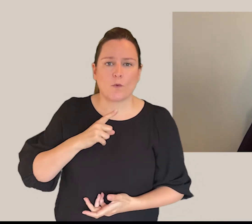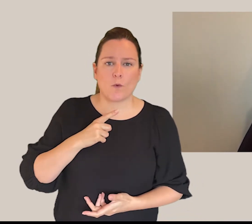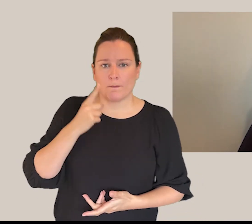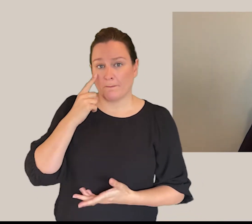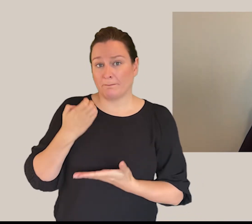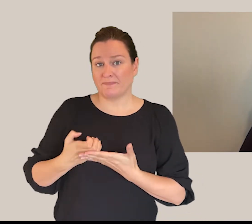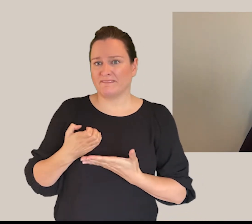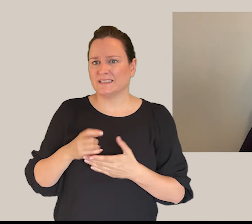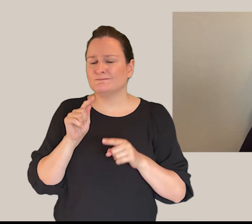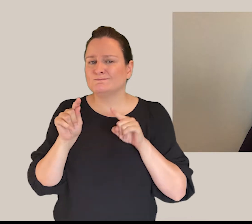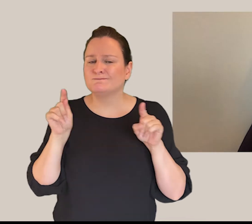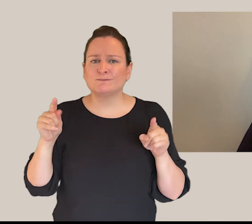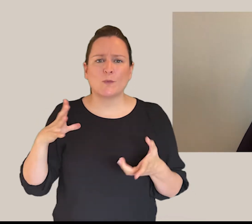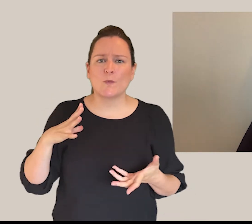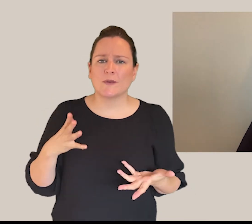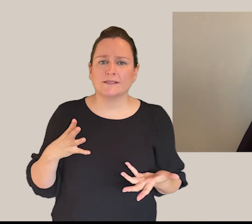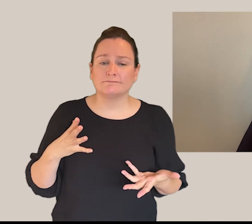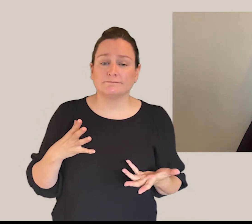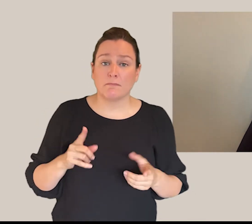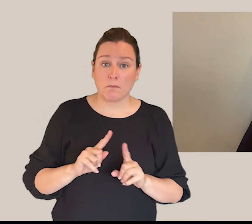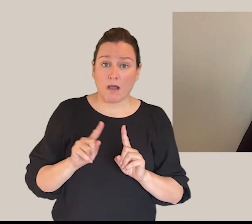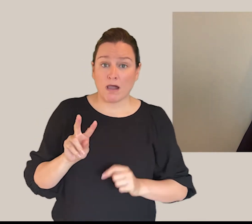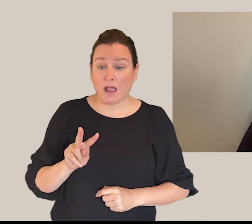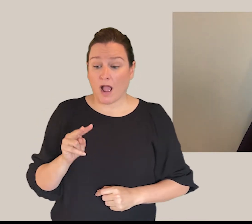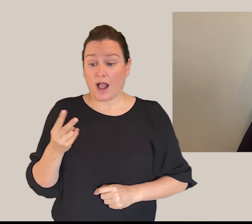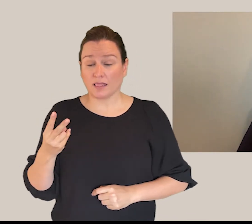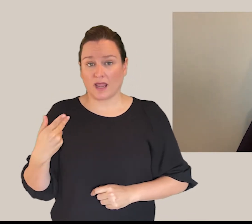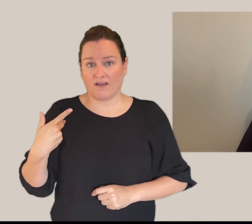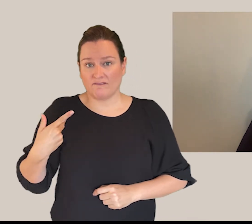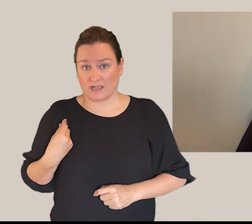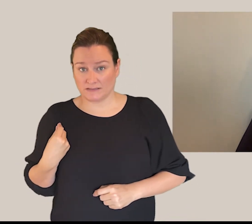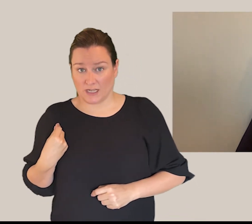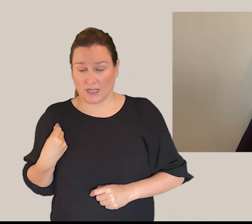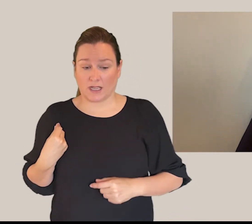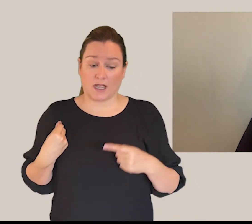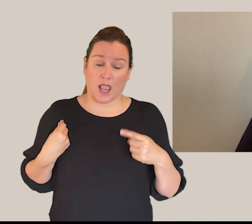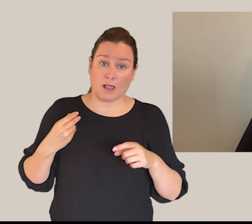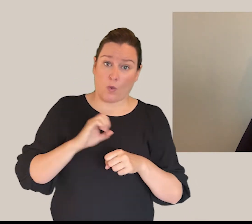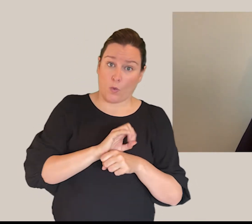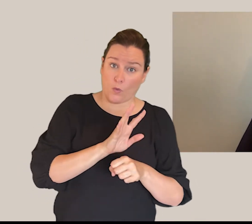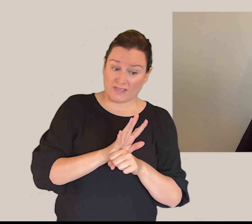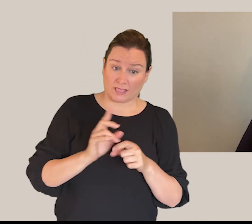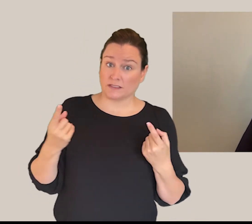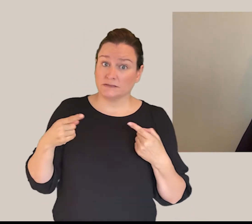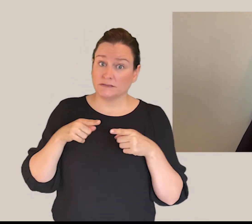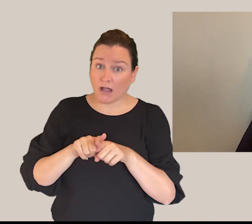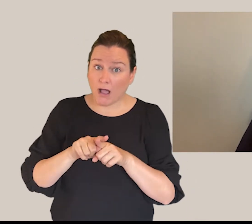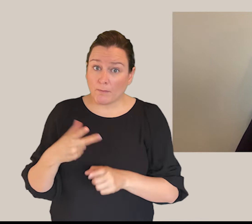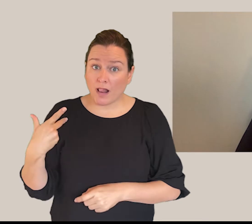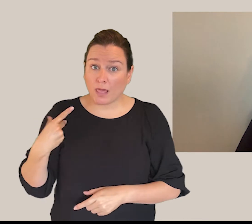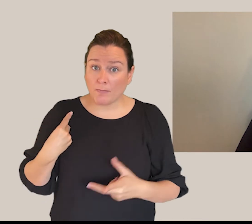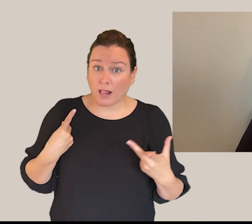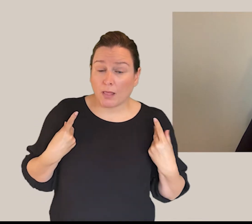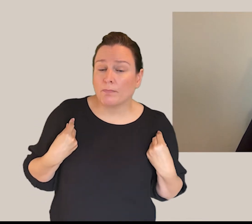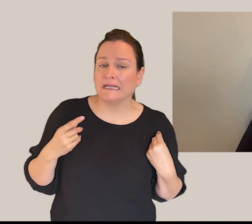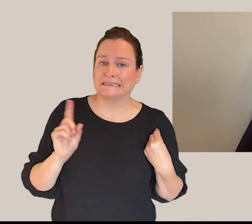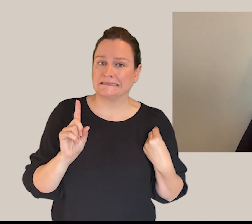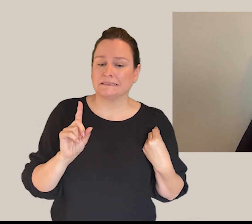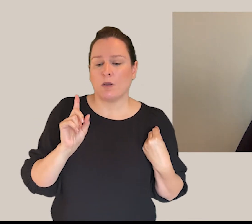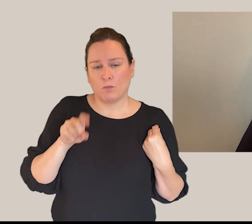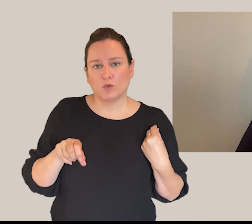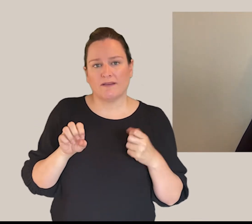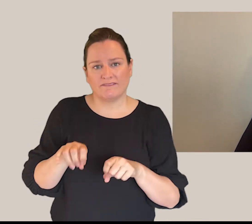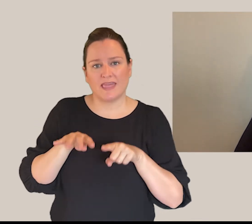I do know is that other non-COVID vaccines are not to be administered within 14 days of receiving the